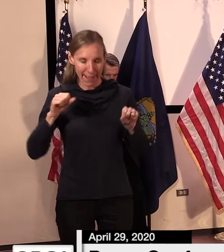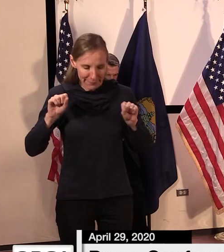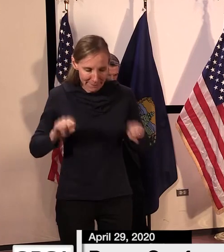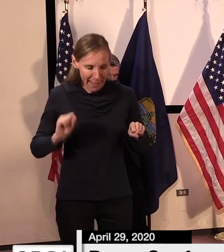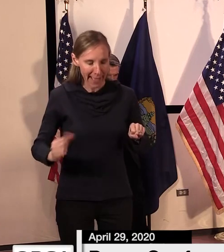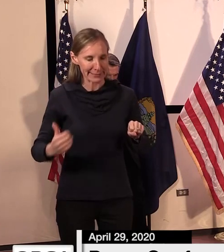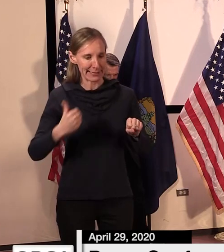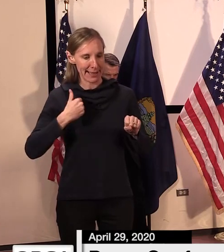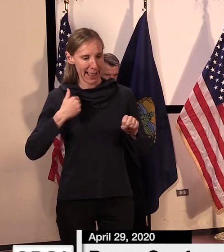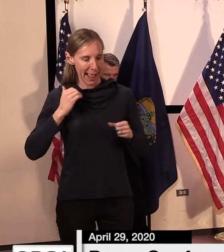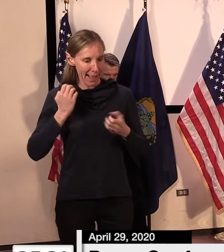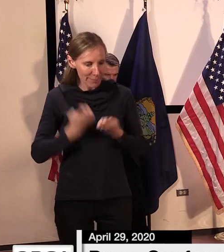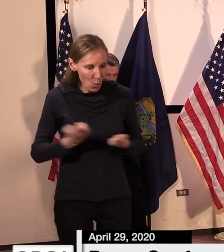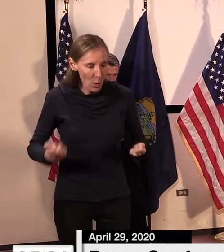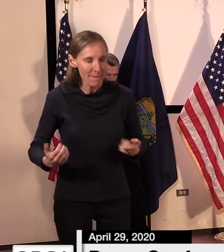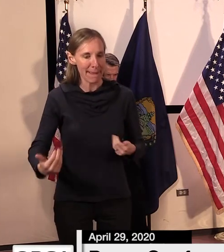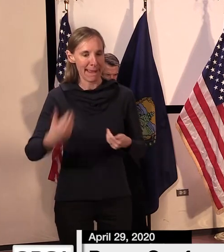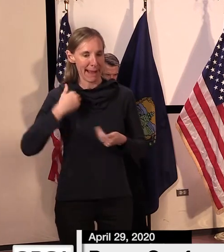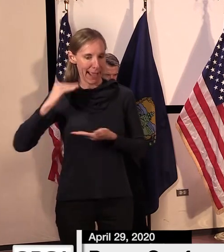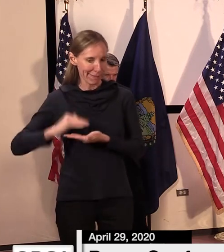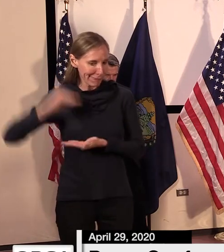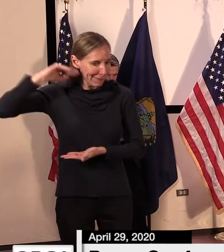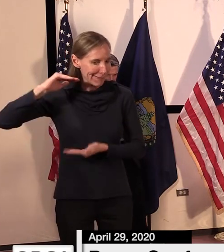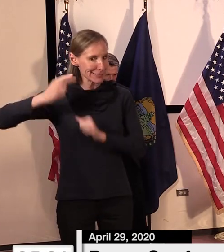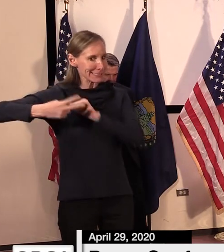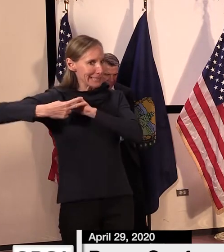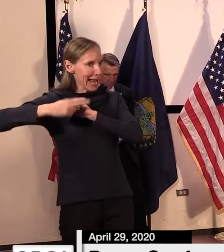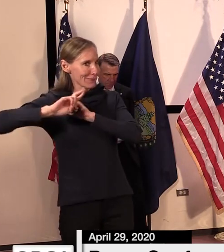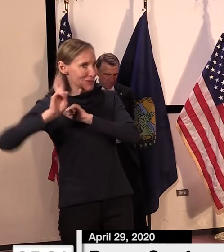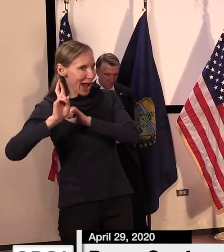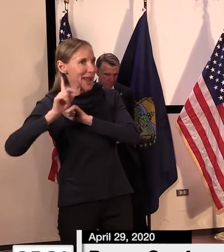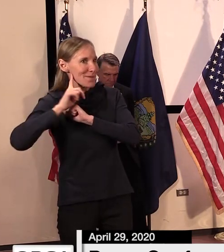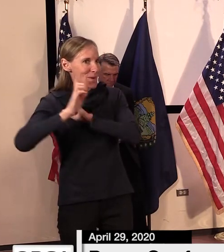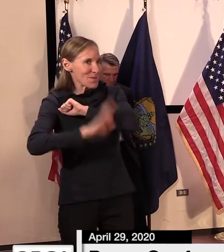capacity, we will have a little stockpile as well.